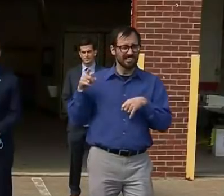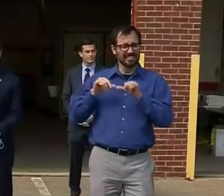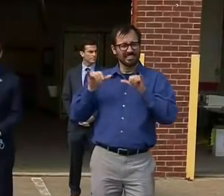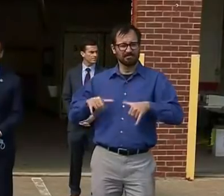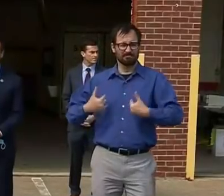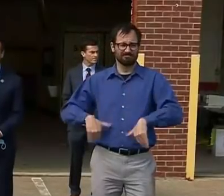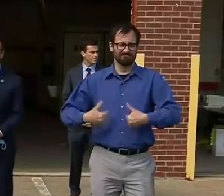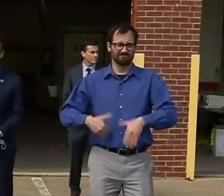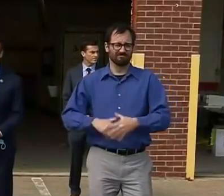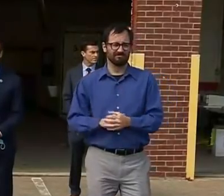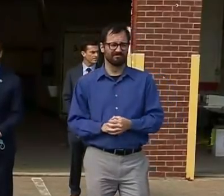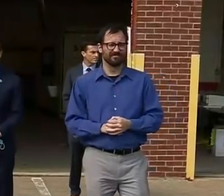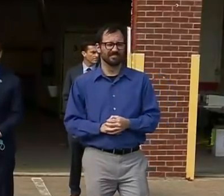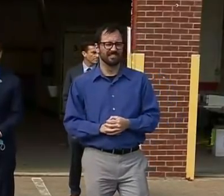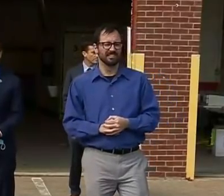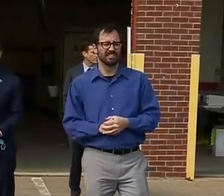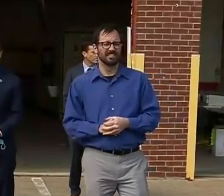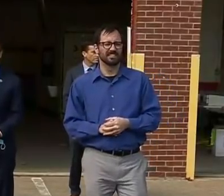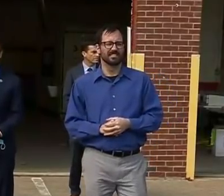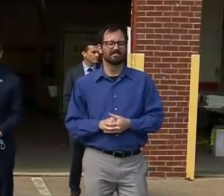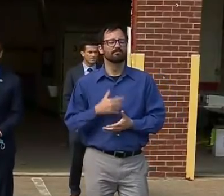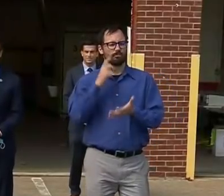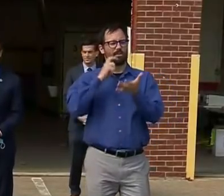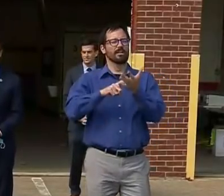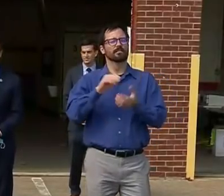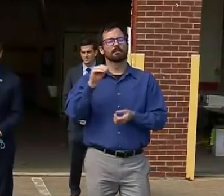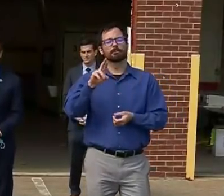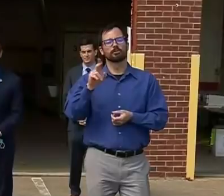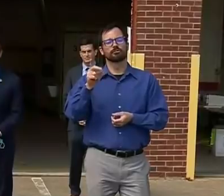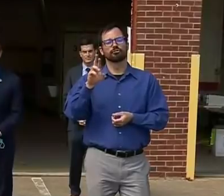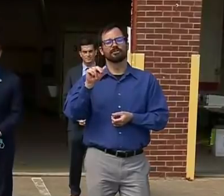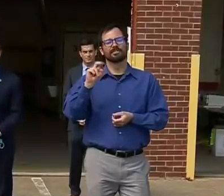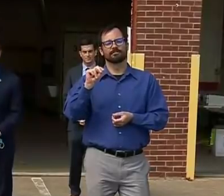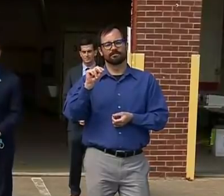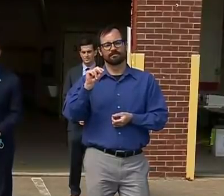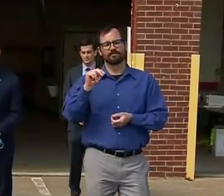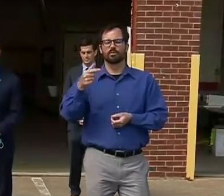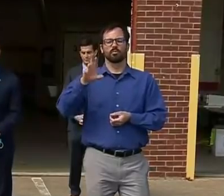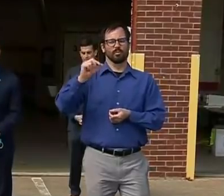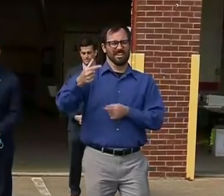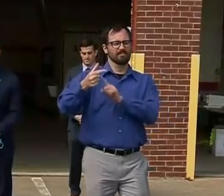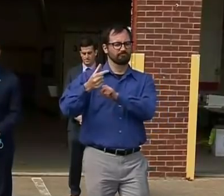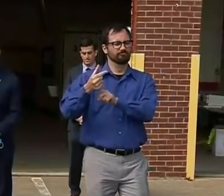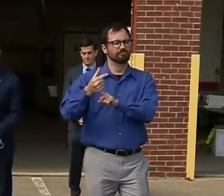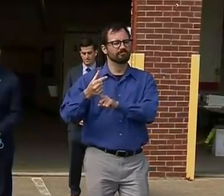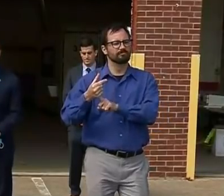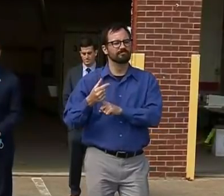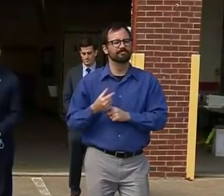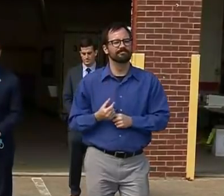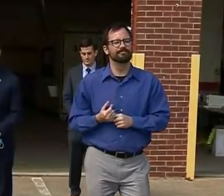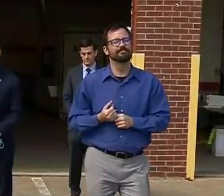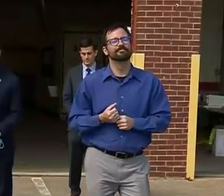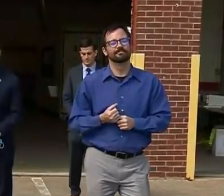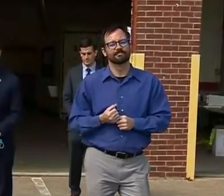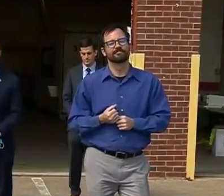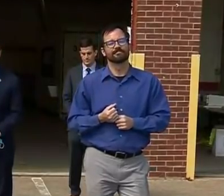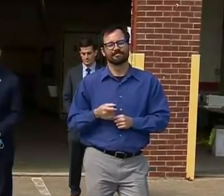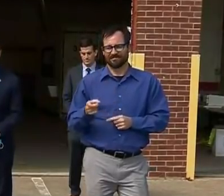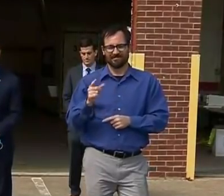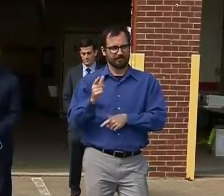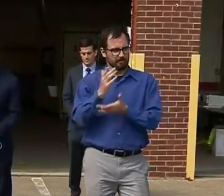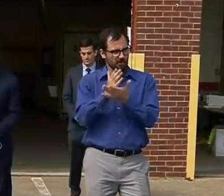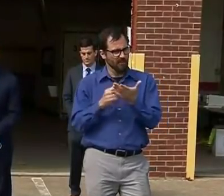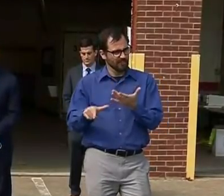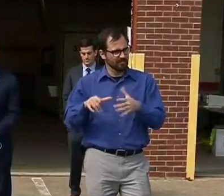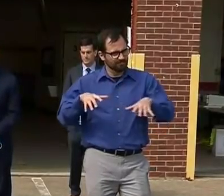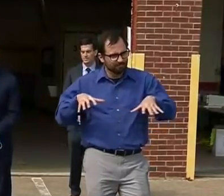people on site. Greg is a Massachusetts native. He's from the town of Hudson, a family well known in that part of the state. So thank you, Greg, and